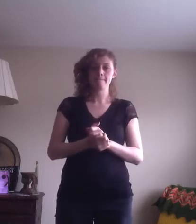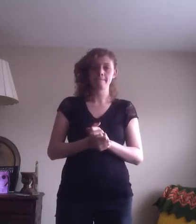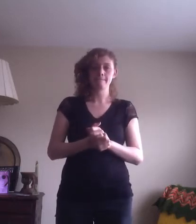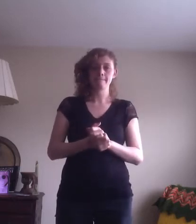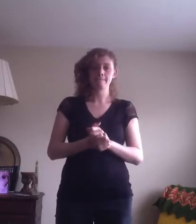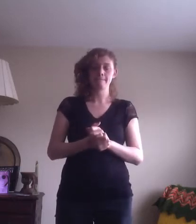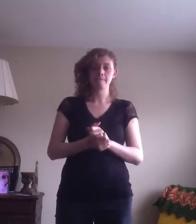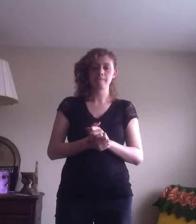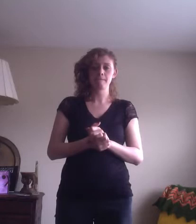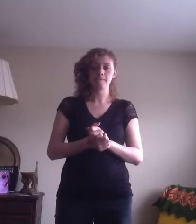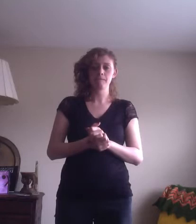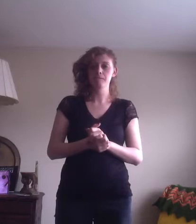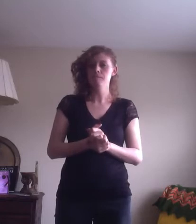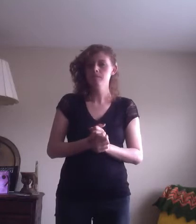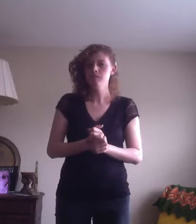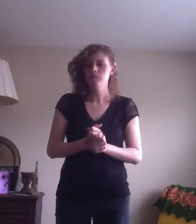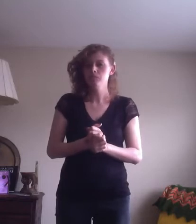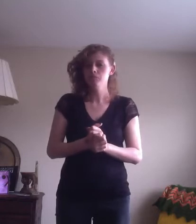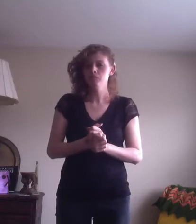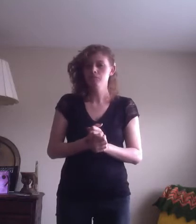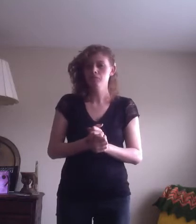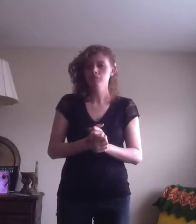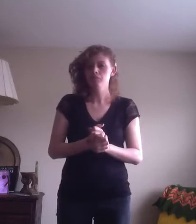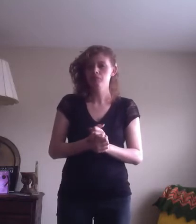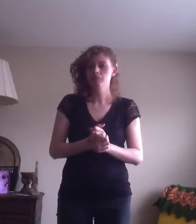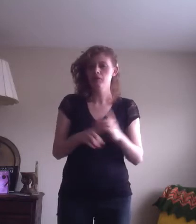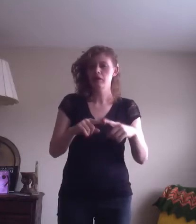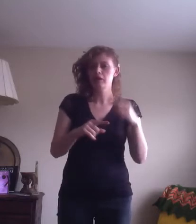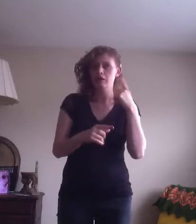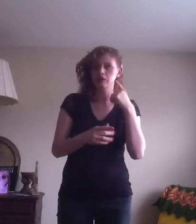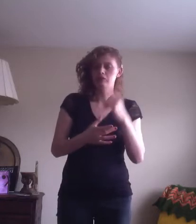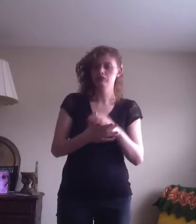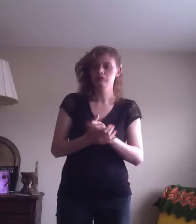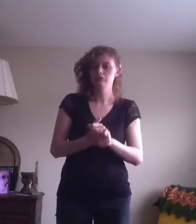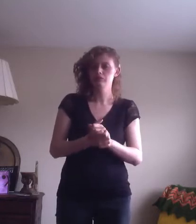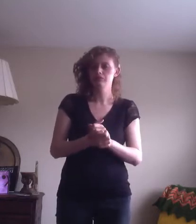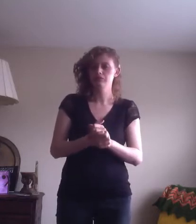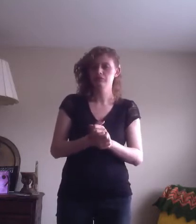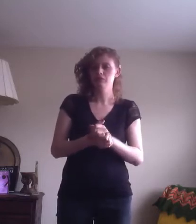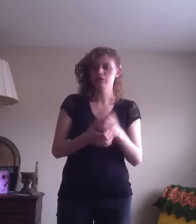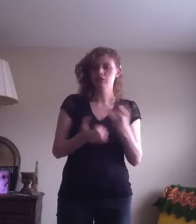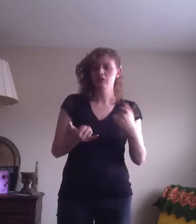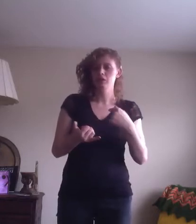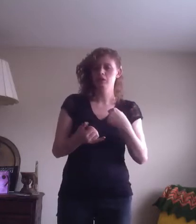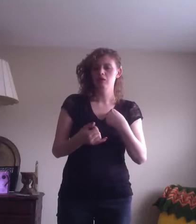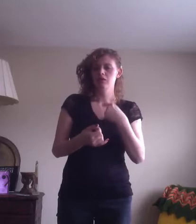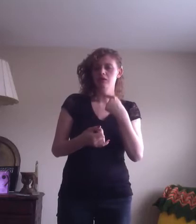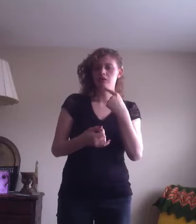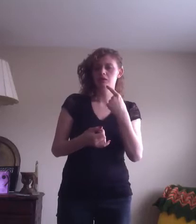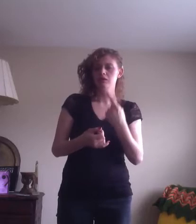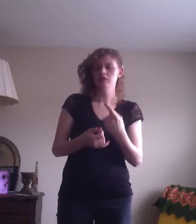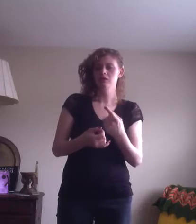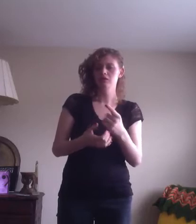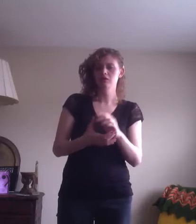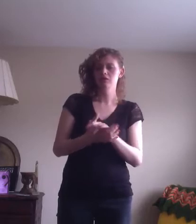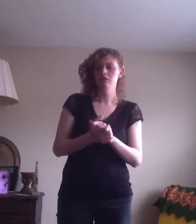times. I will mention this because you might be interested in it. Hopefully you're interested in it. We are